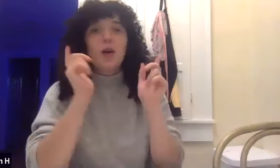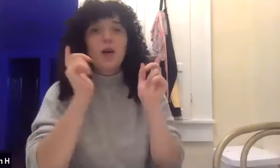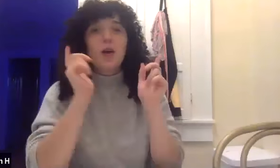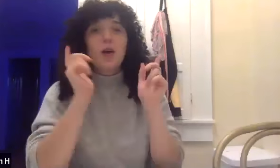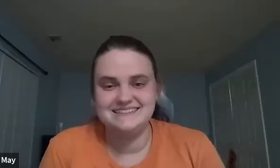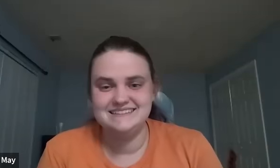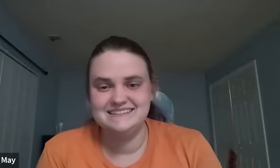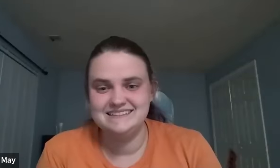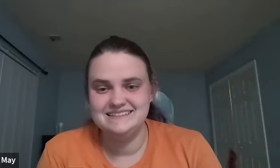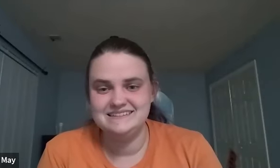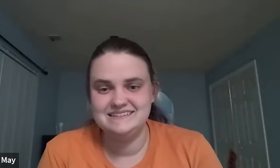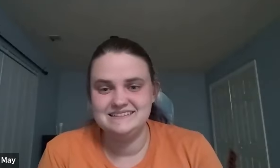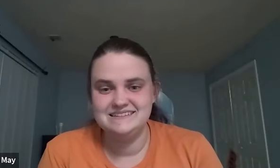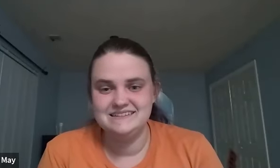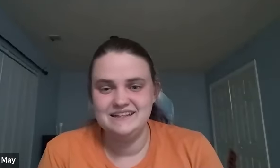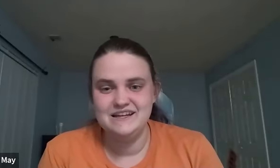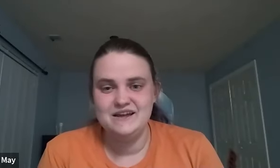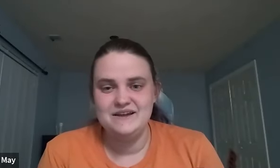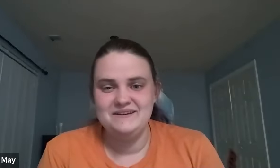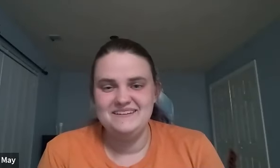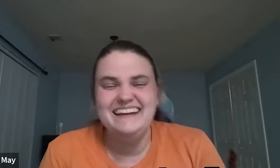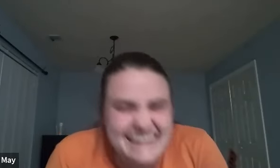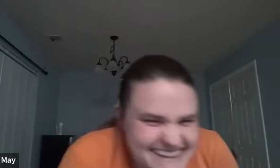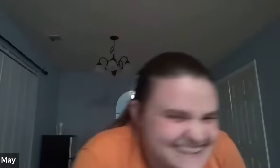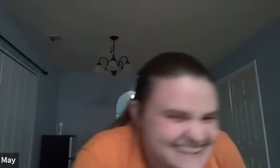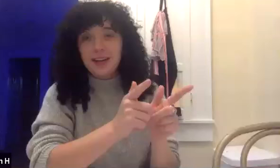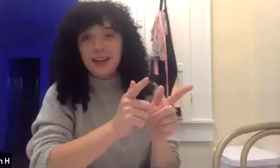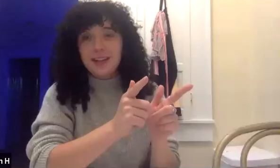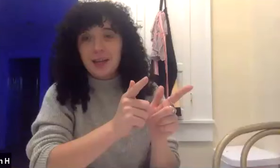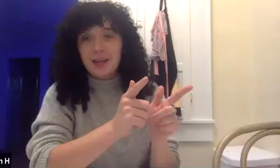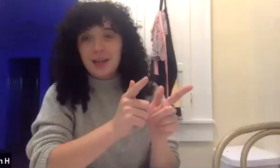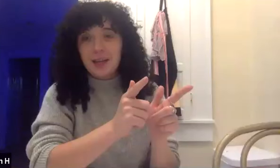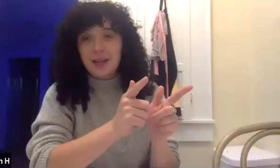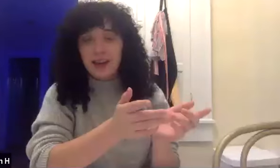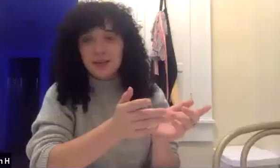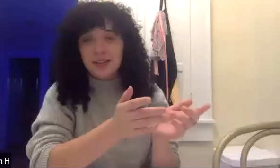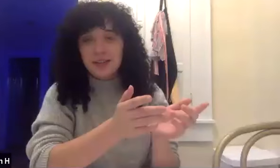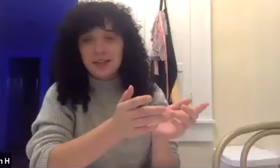Yes. is this something in sign language? Like when people give finger guns, does that mean something else?